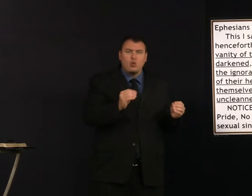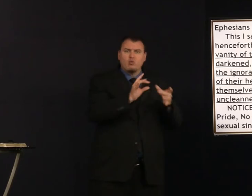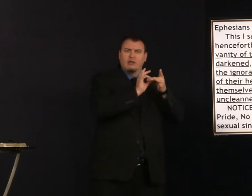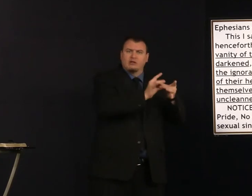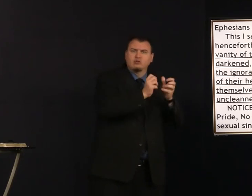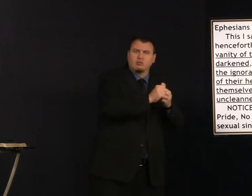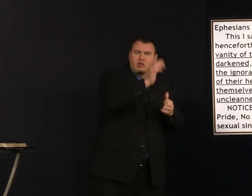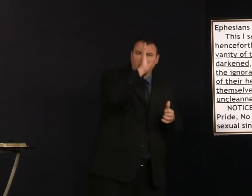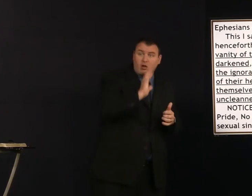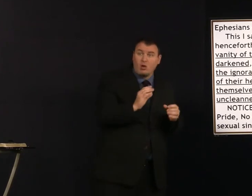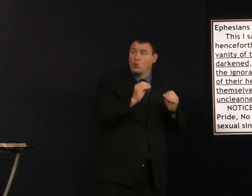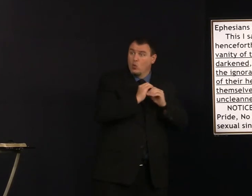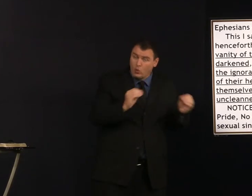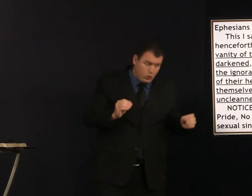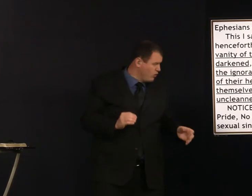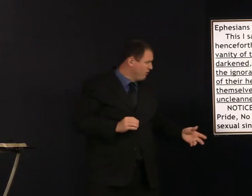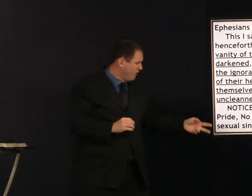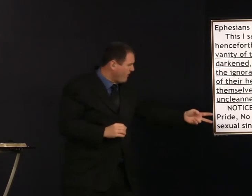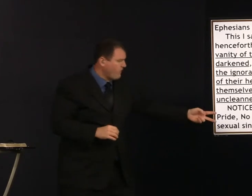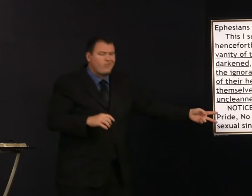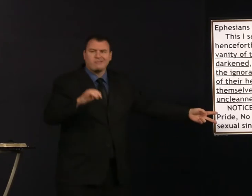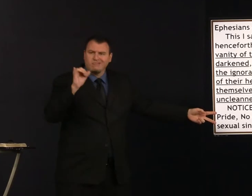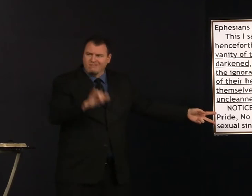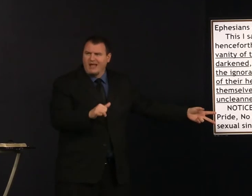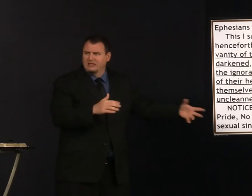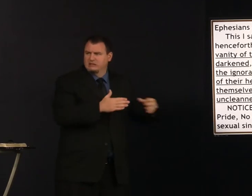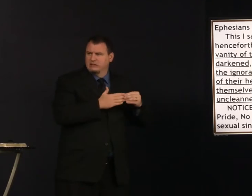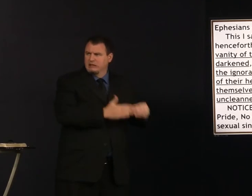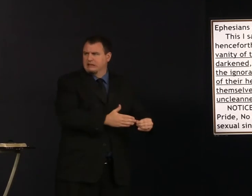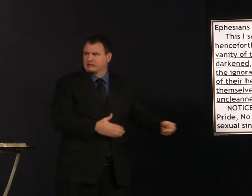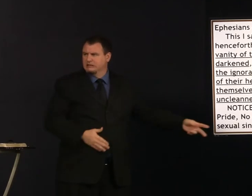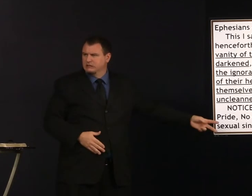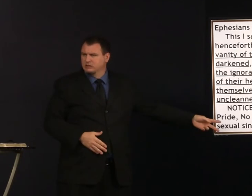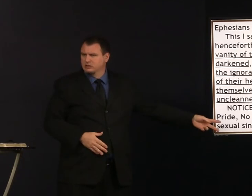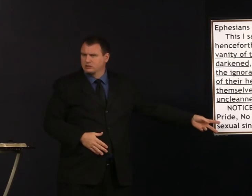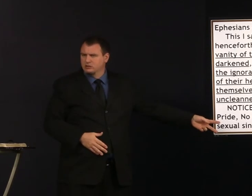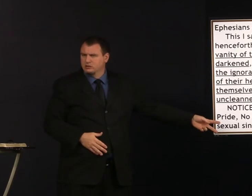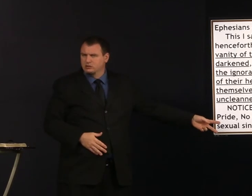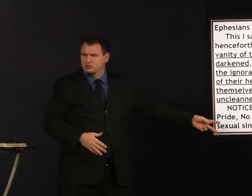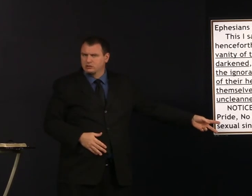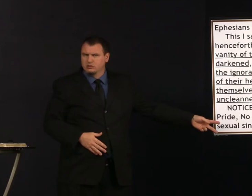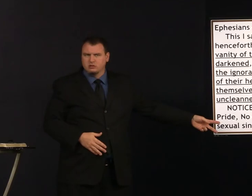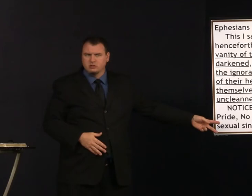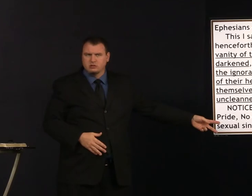Without Jesus Christ, without a relationship with God, it leads to this.